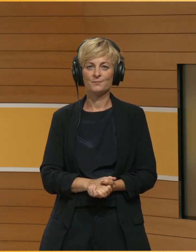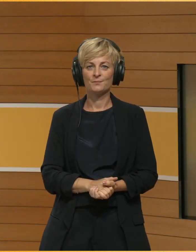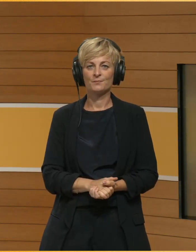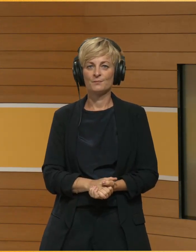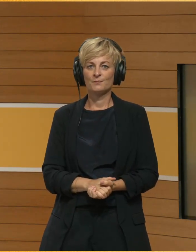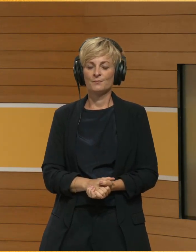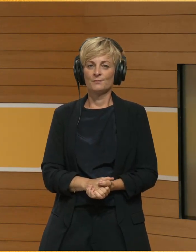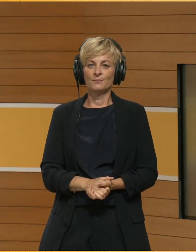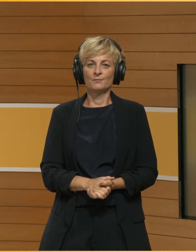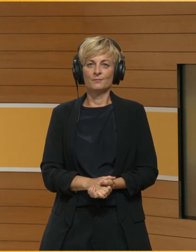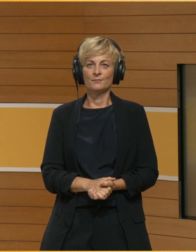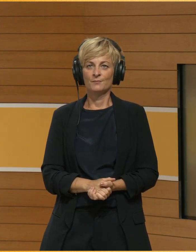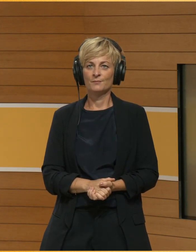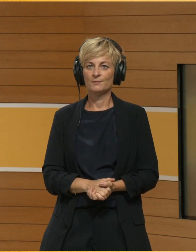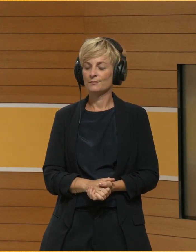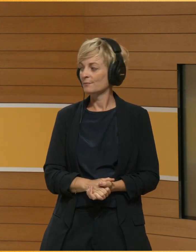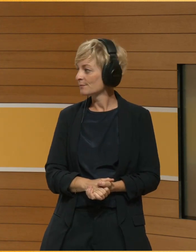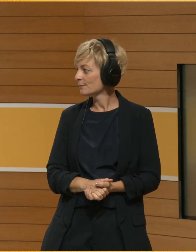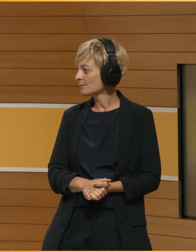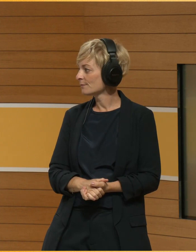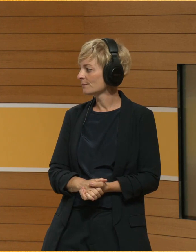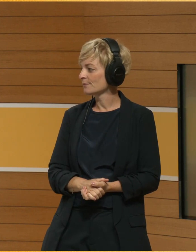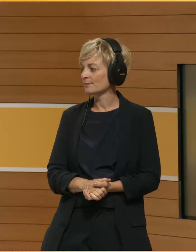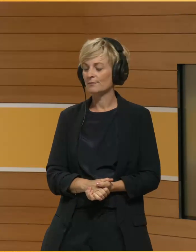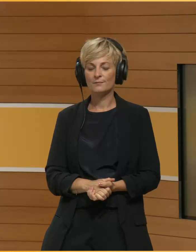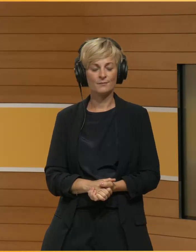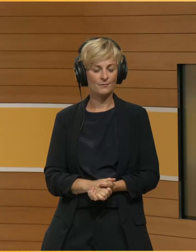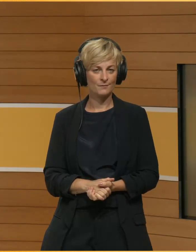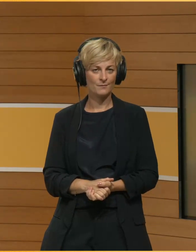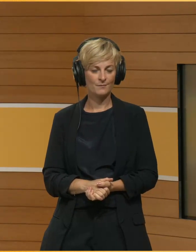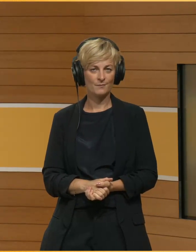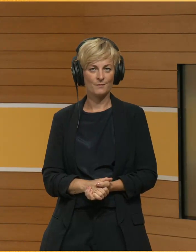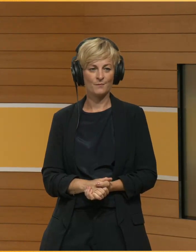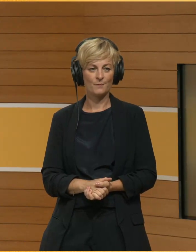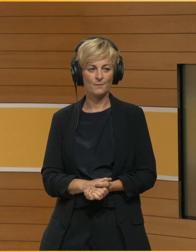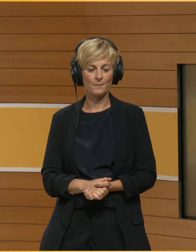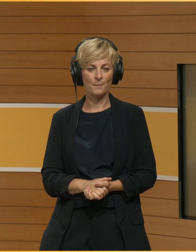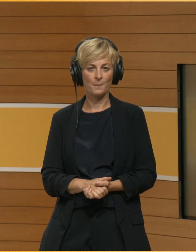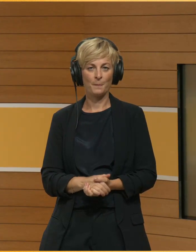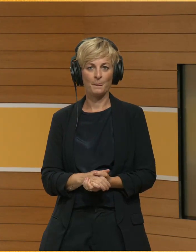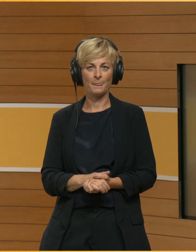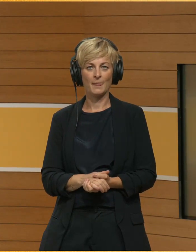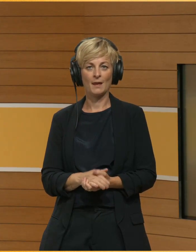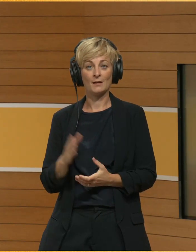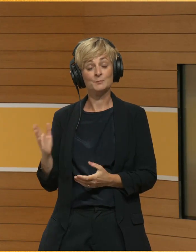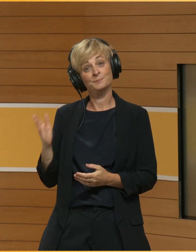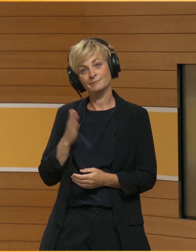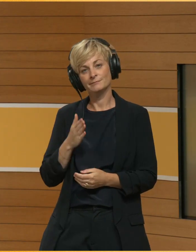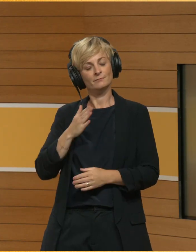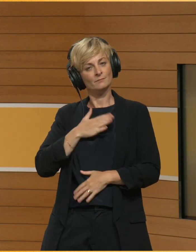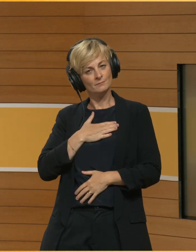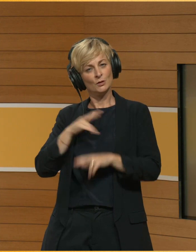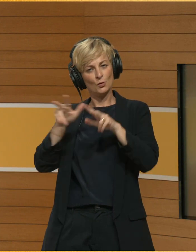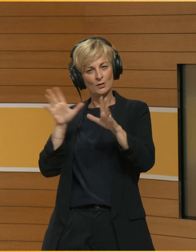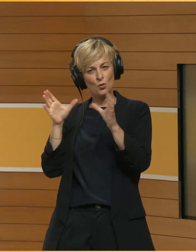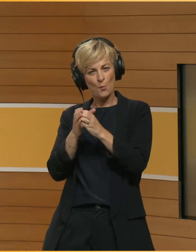Yes, our members of the coordination group was in USA at the beginning of this year,